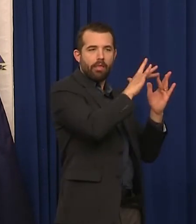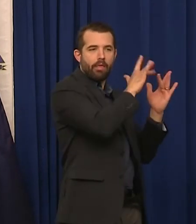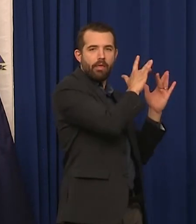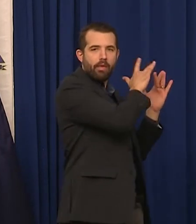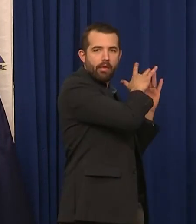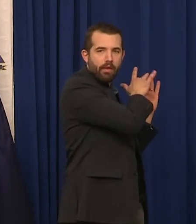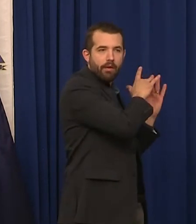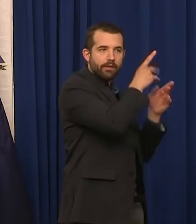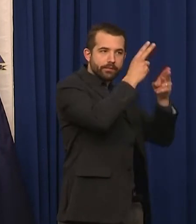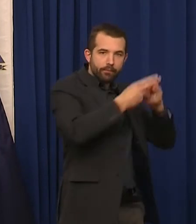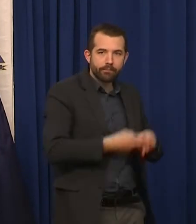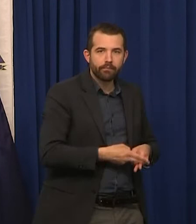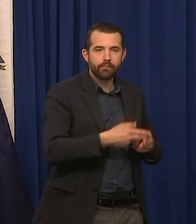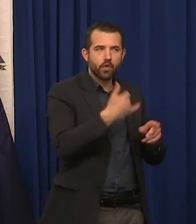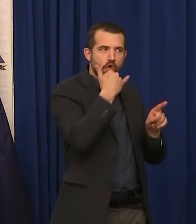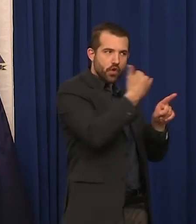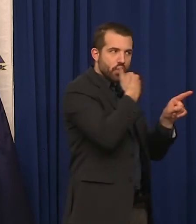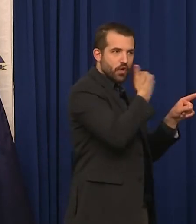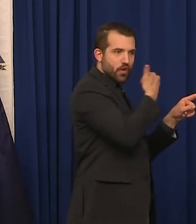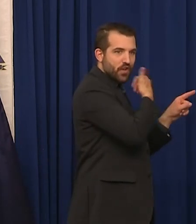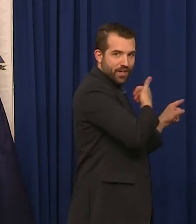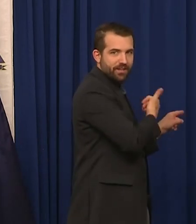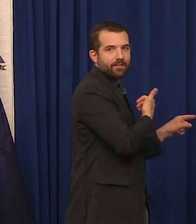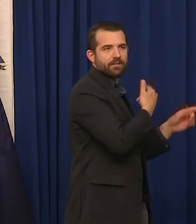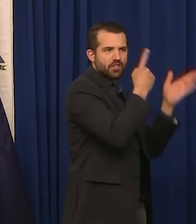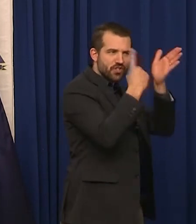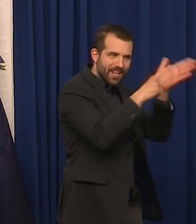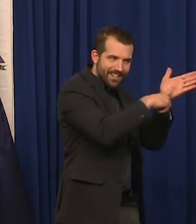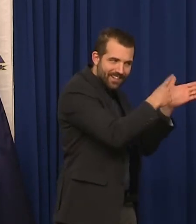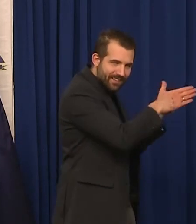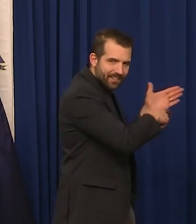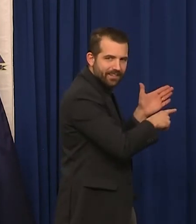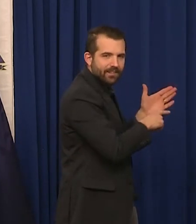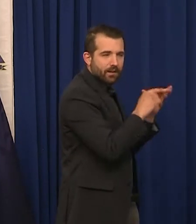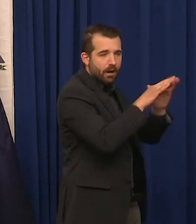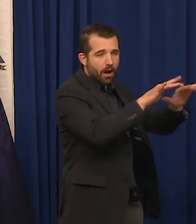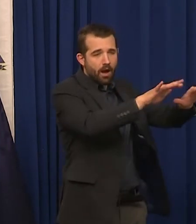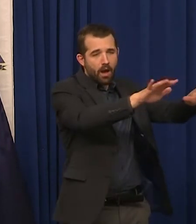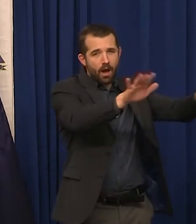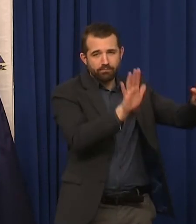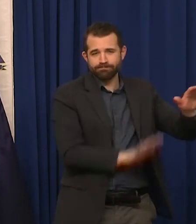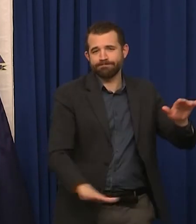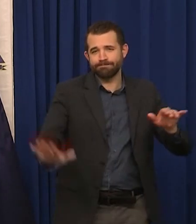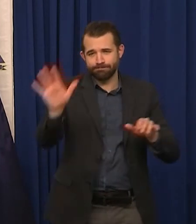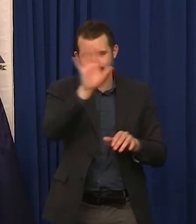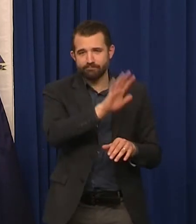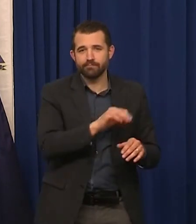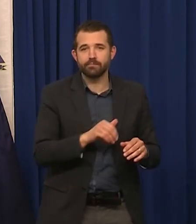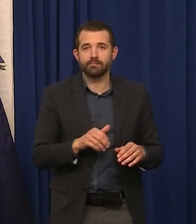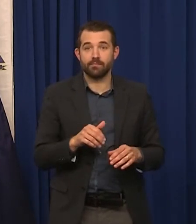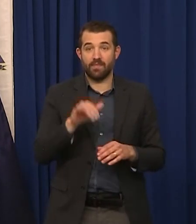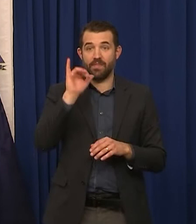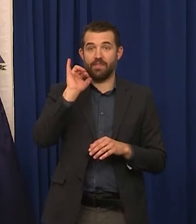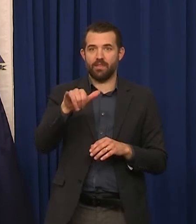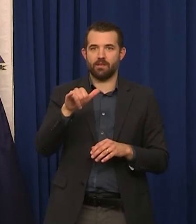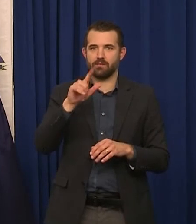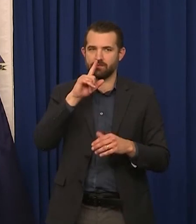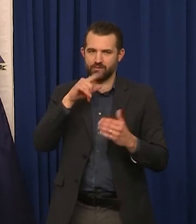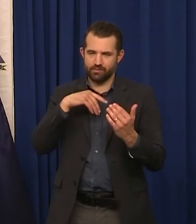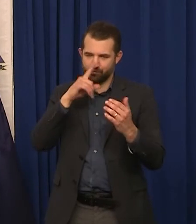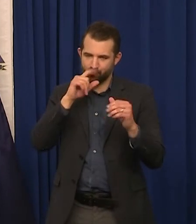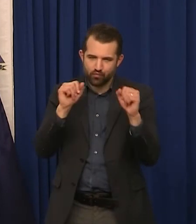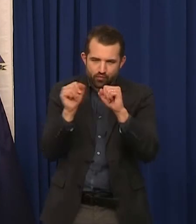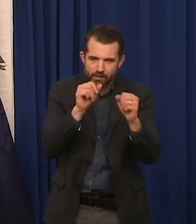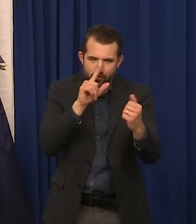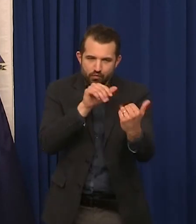And the goal of contact tracing is that it's part of a fundamental strategy, kind of a triangle,